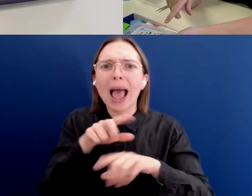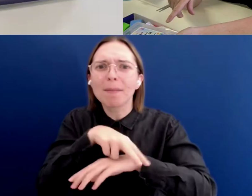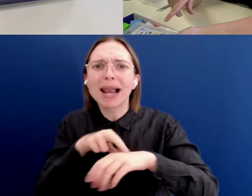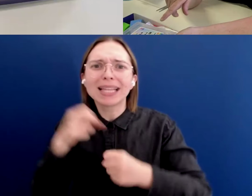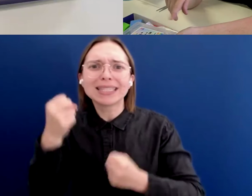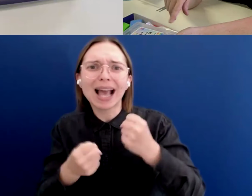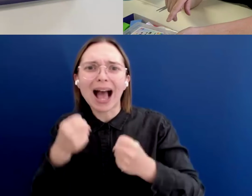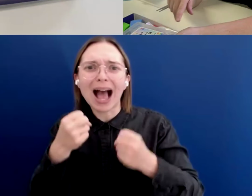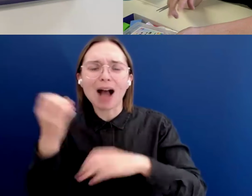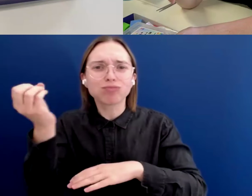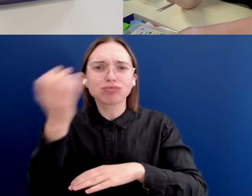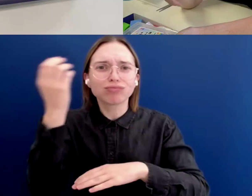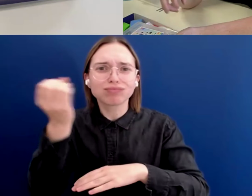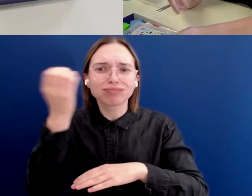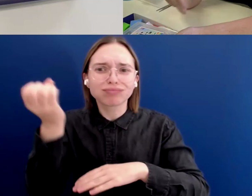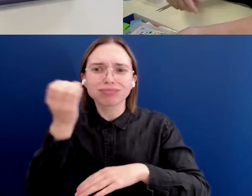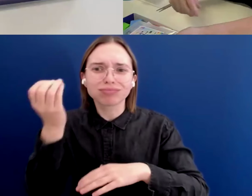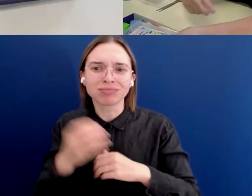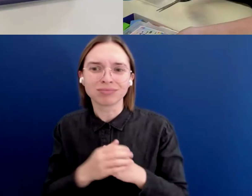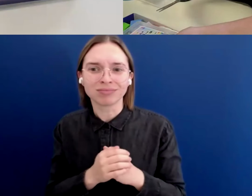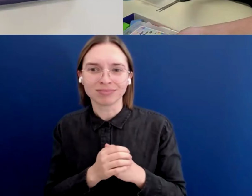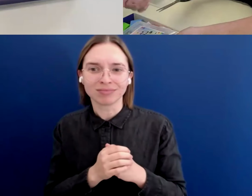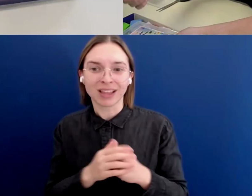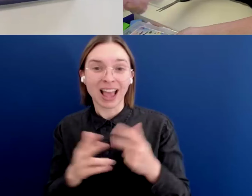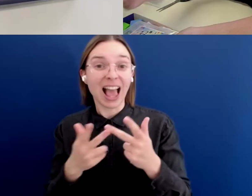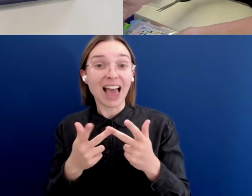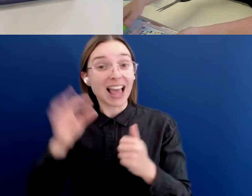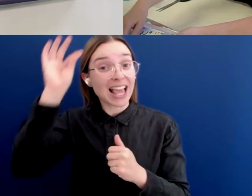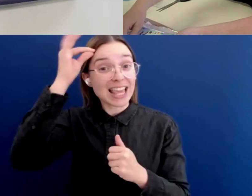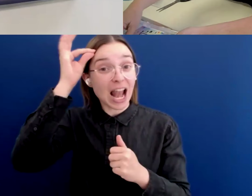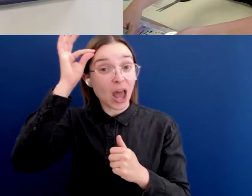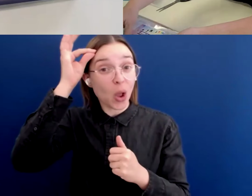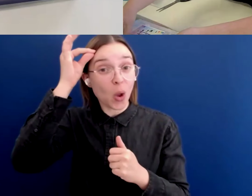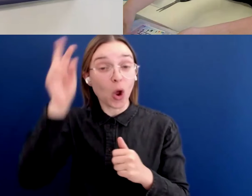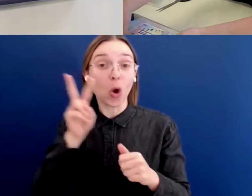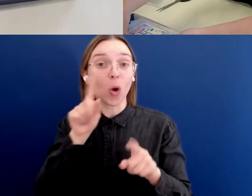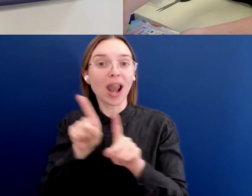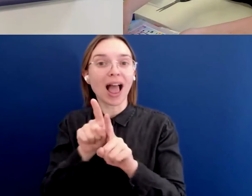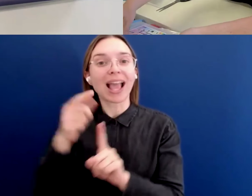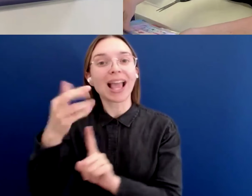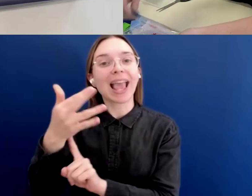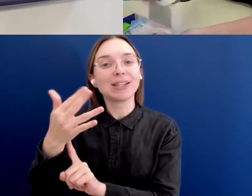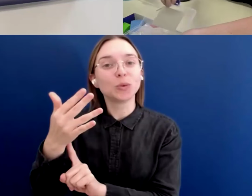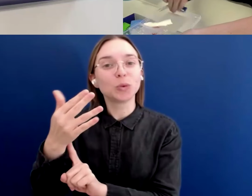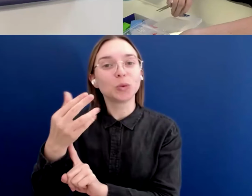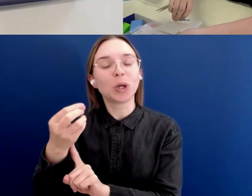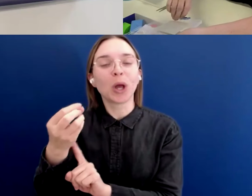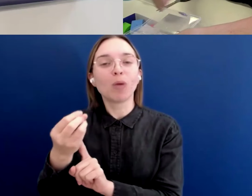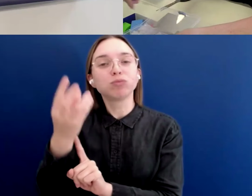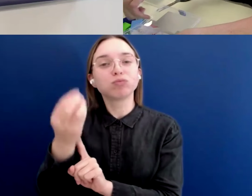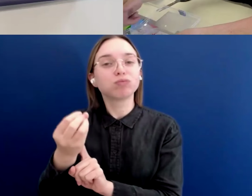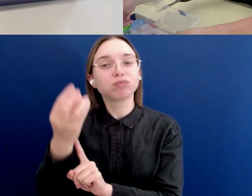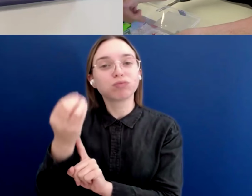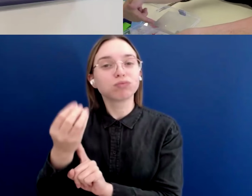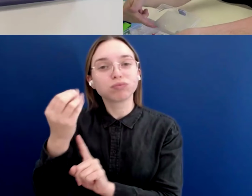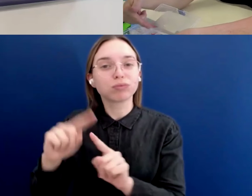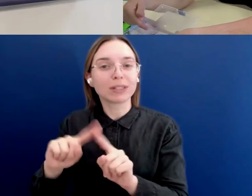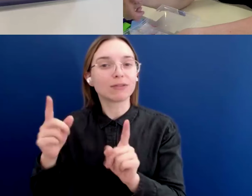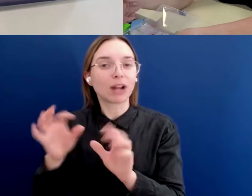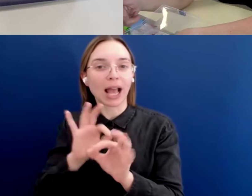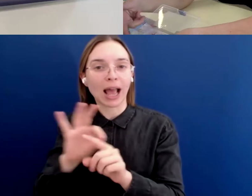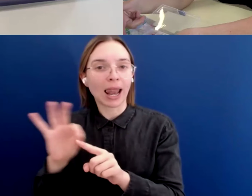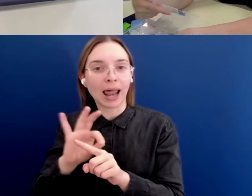these is because they're really creative in terms of the types of things that you can then make with the LEDs.